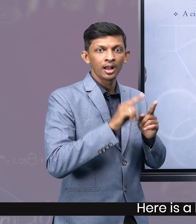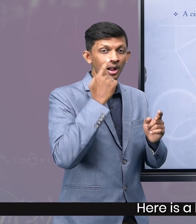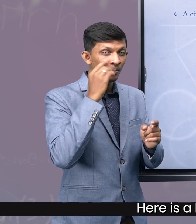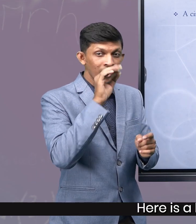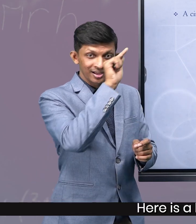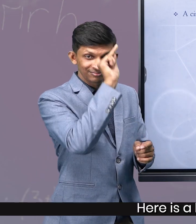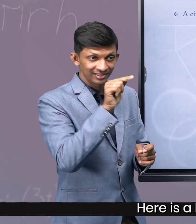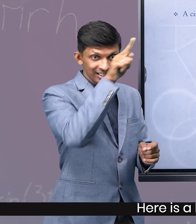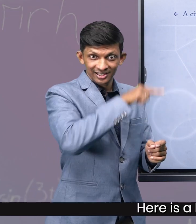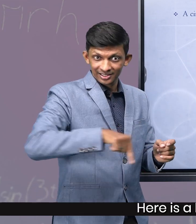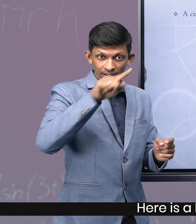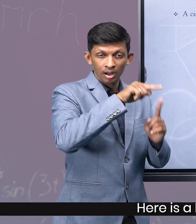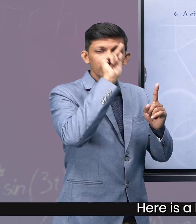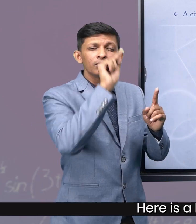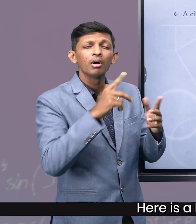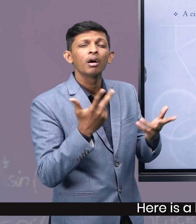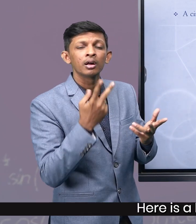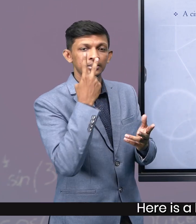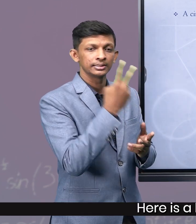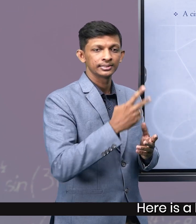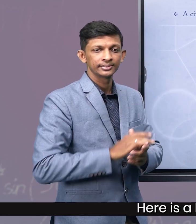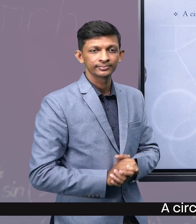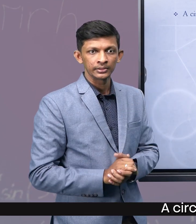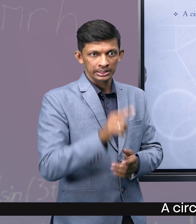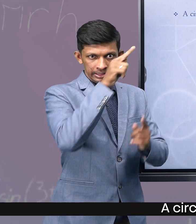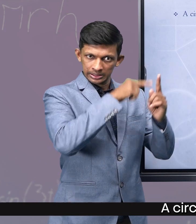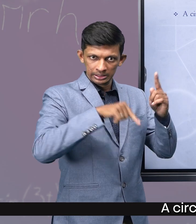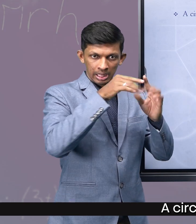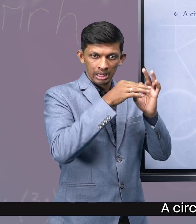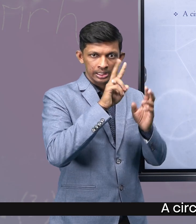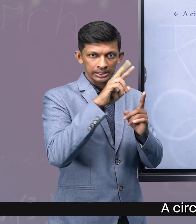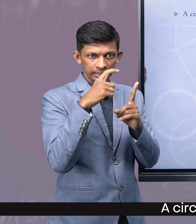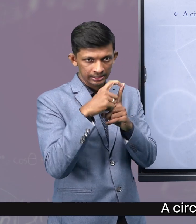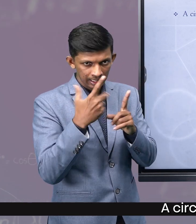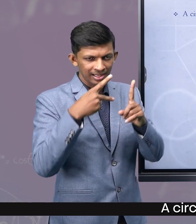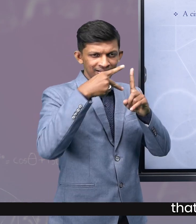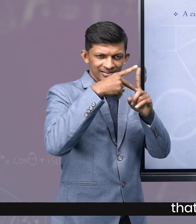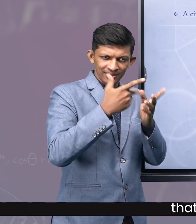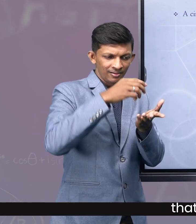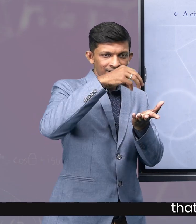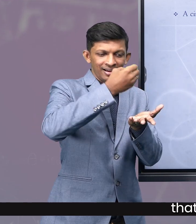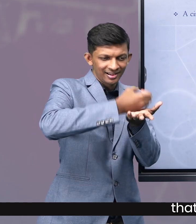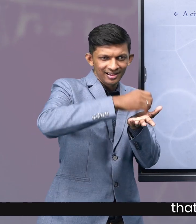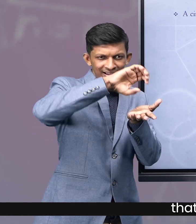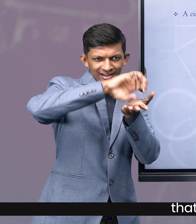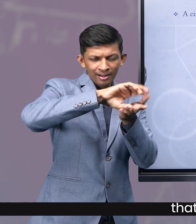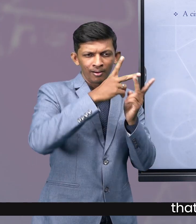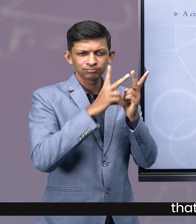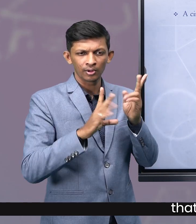Here is a list of properties of a circle. A circle is a closed 2D shape that has one curved face.